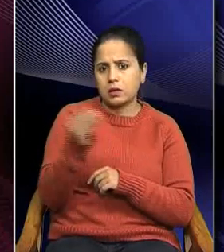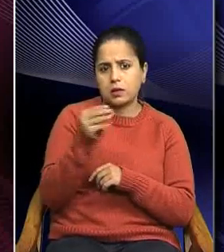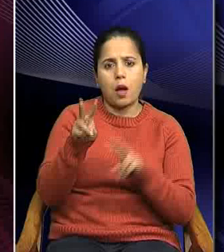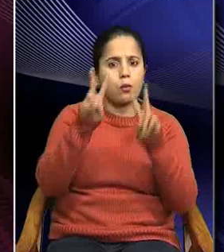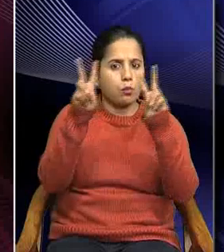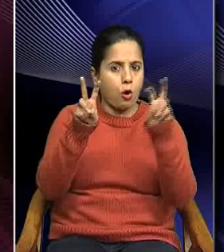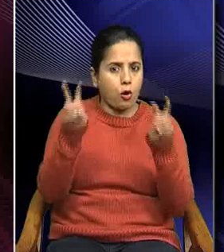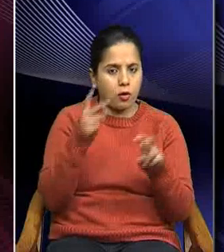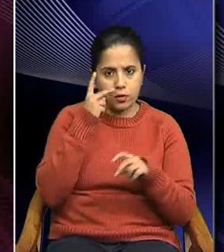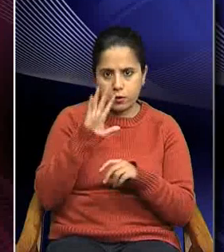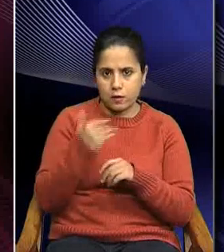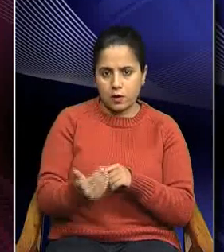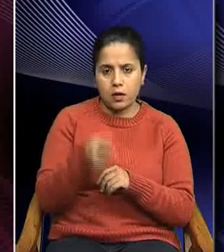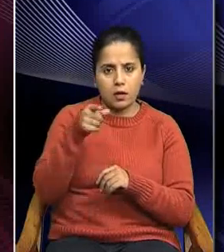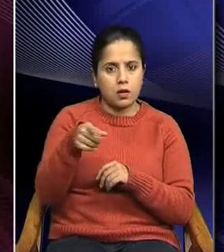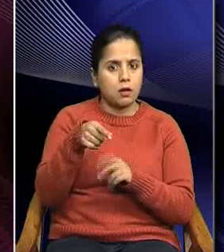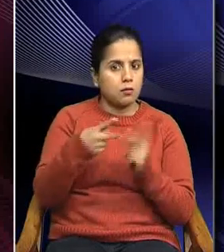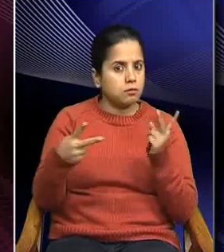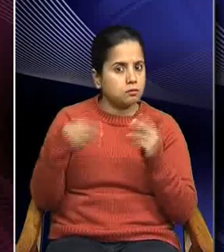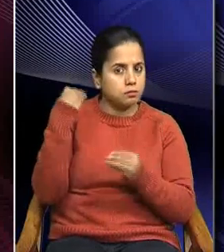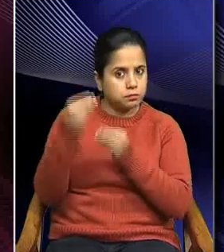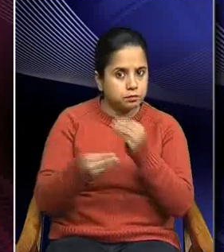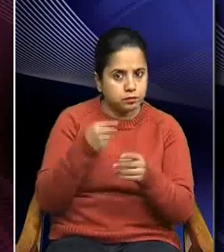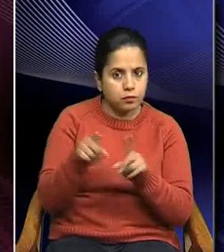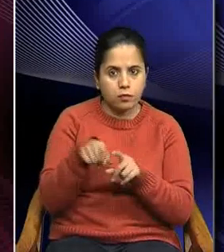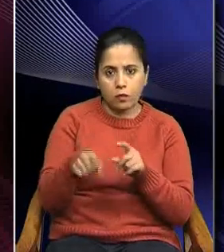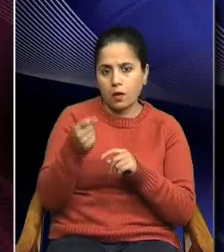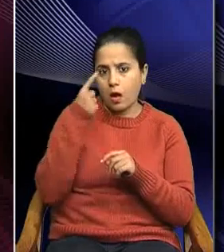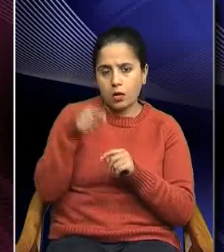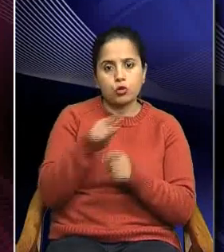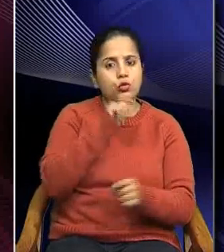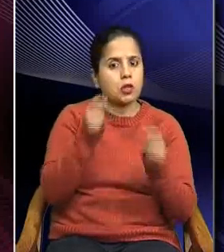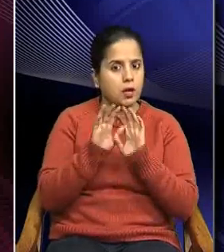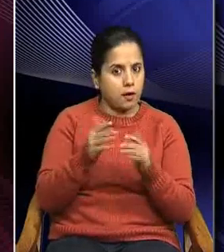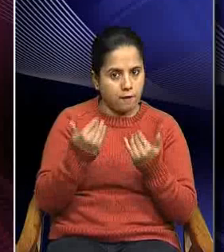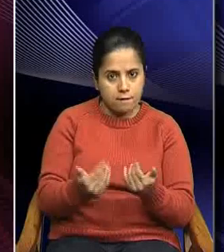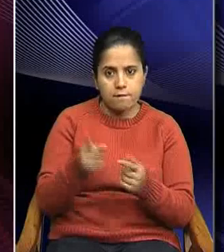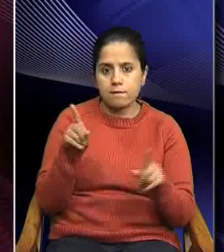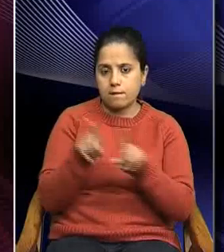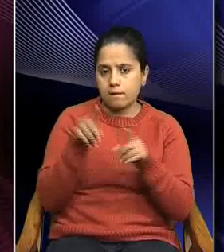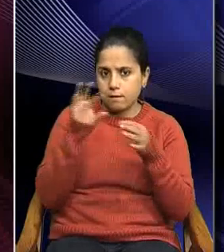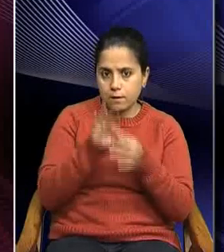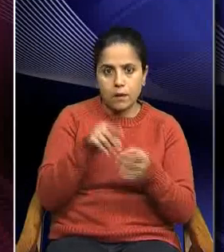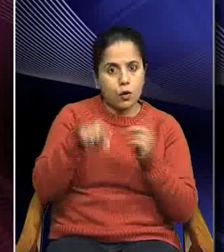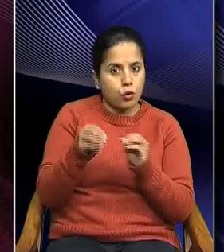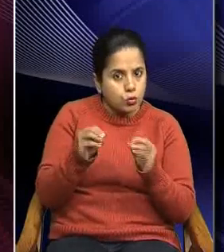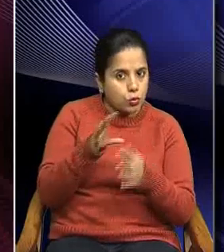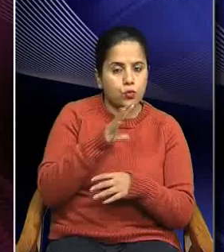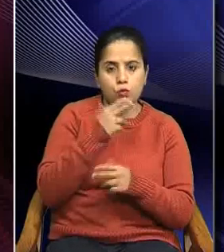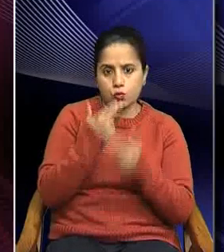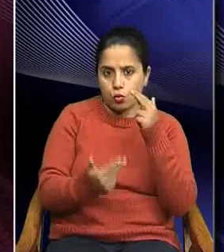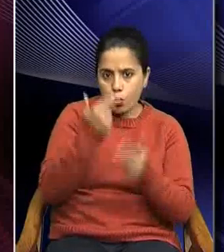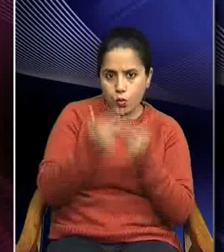of the bequeathed traditions also undergo change with reference to the origin story and